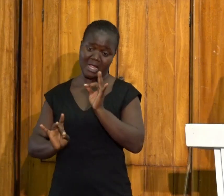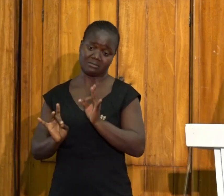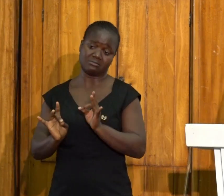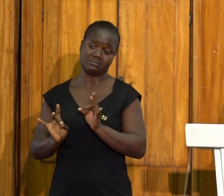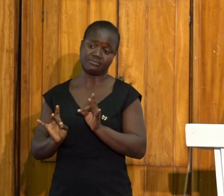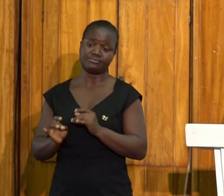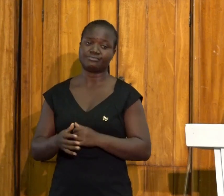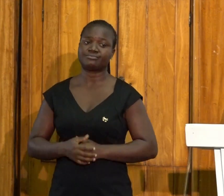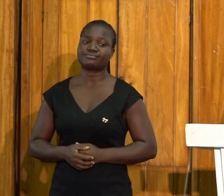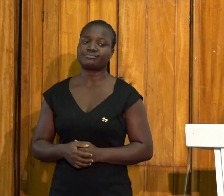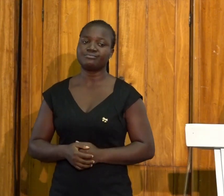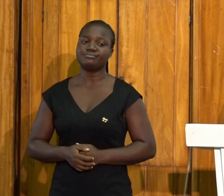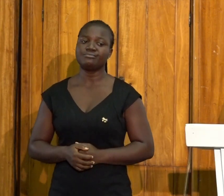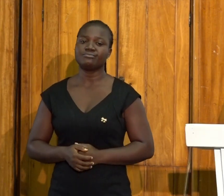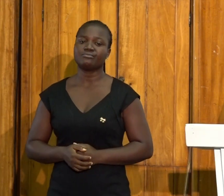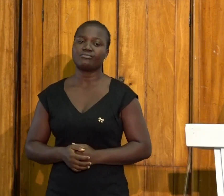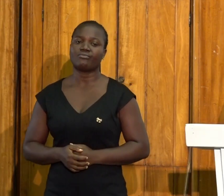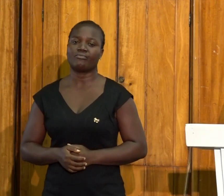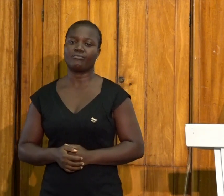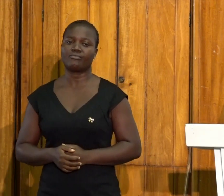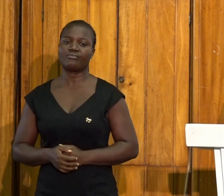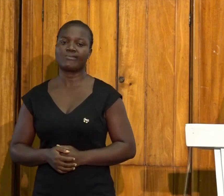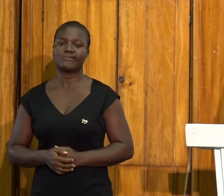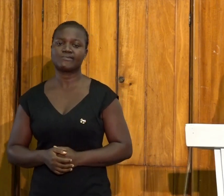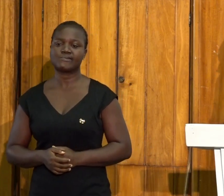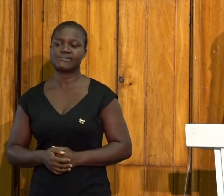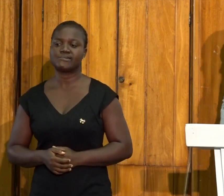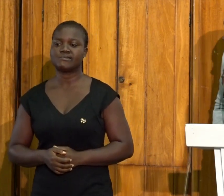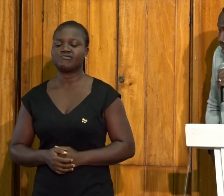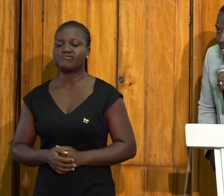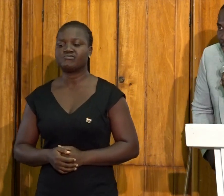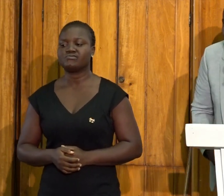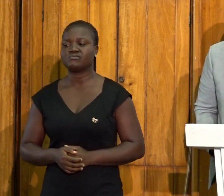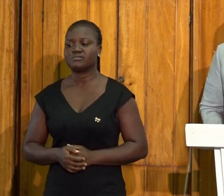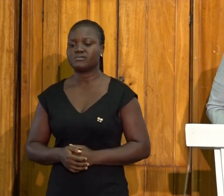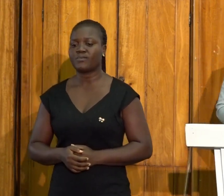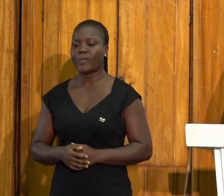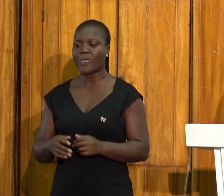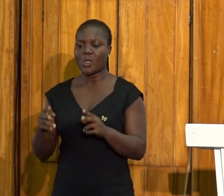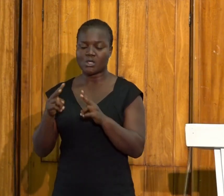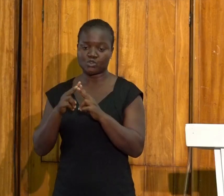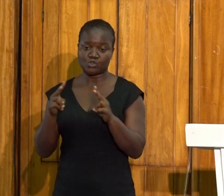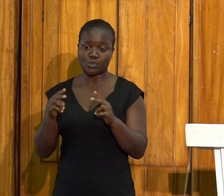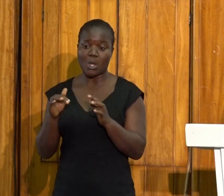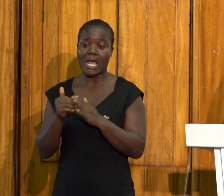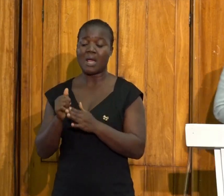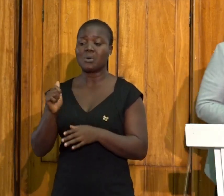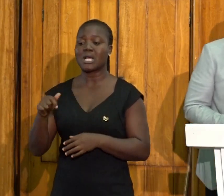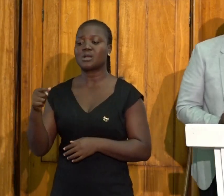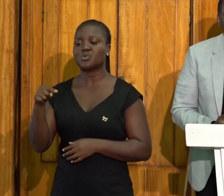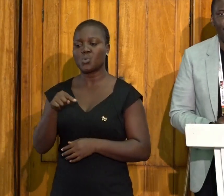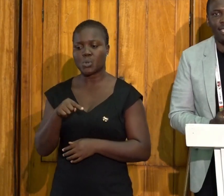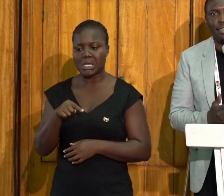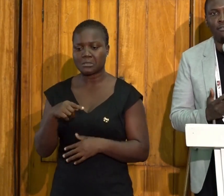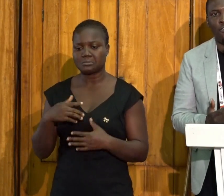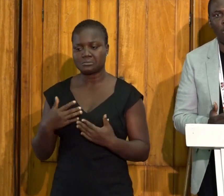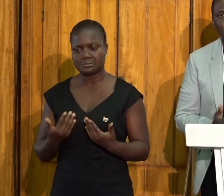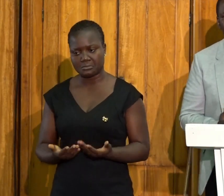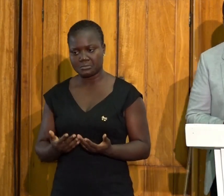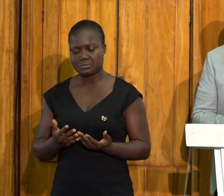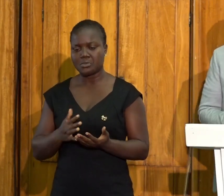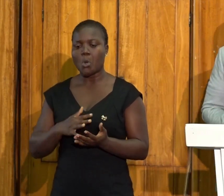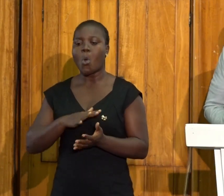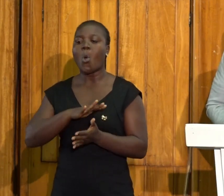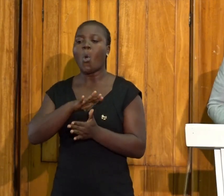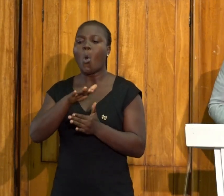protocols. Next slide. So How can we ethically